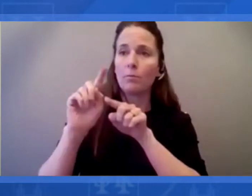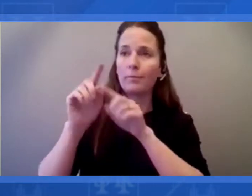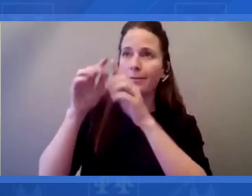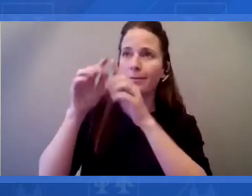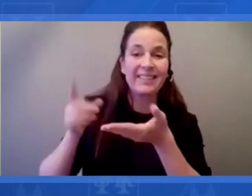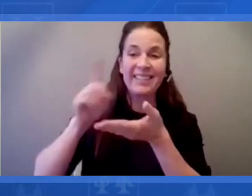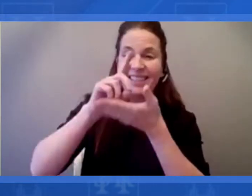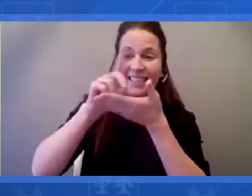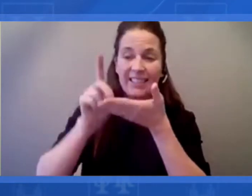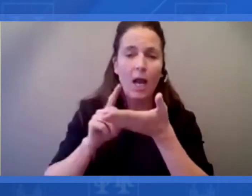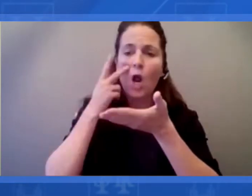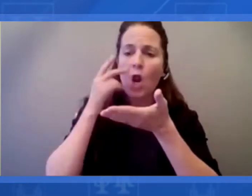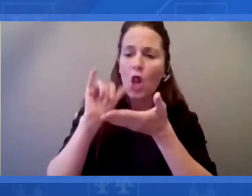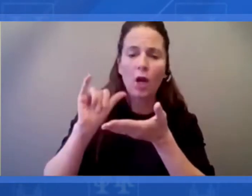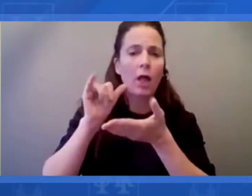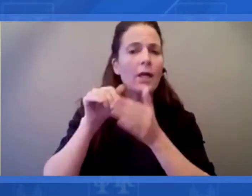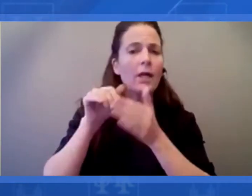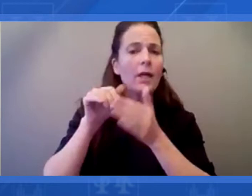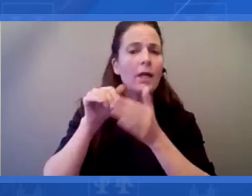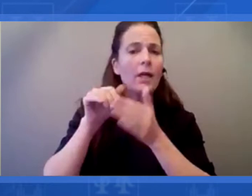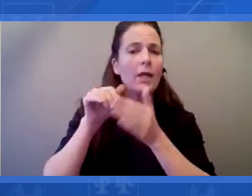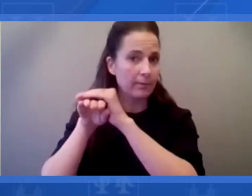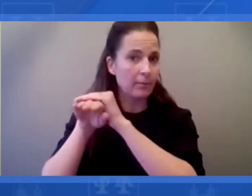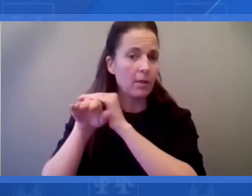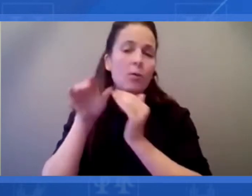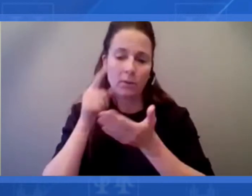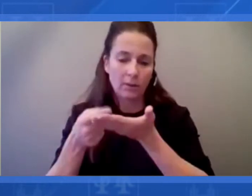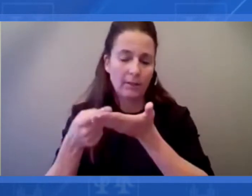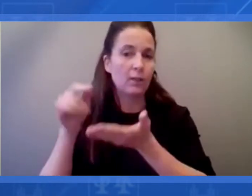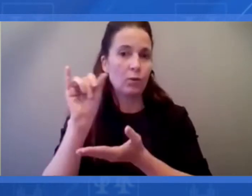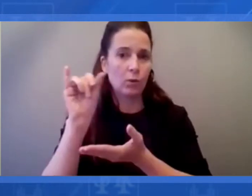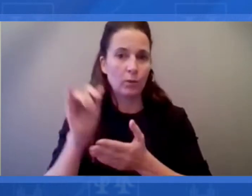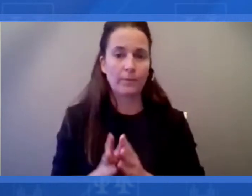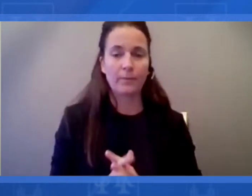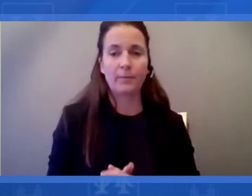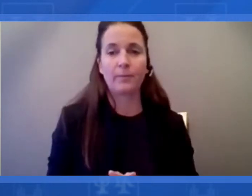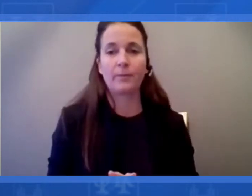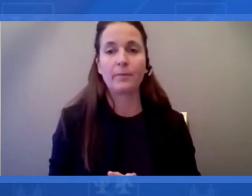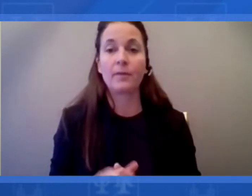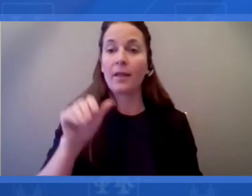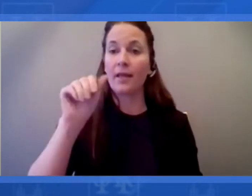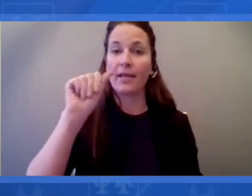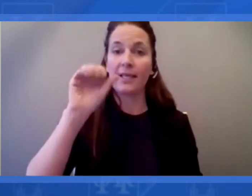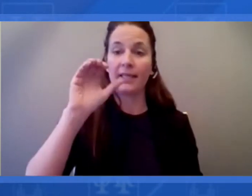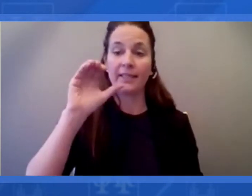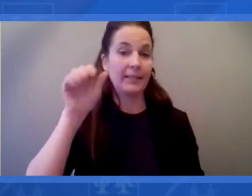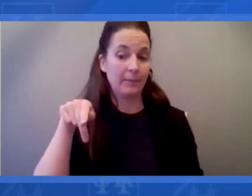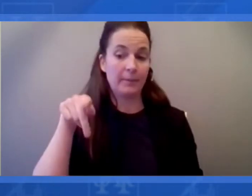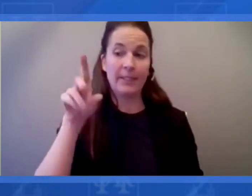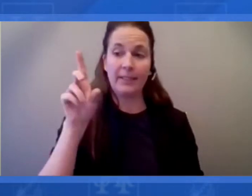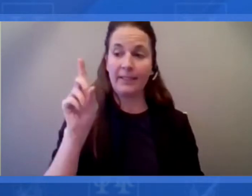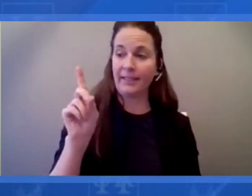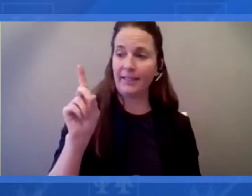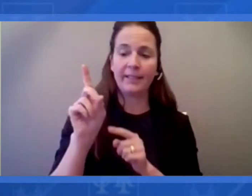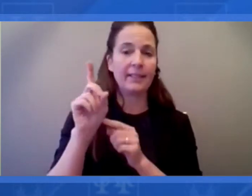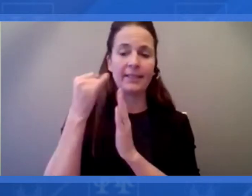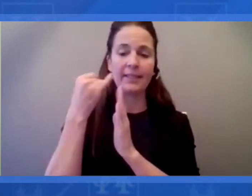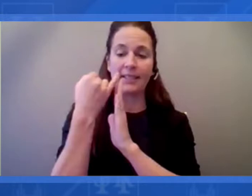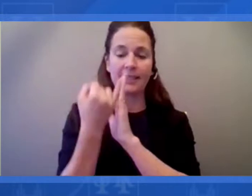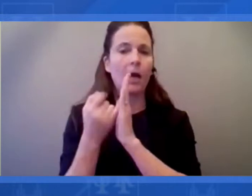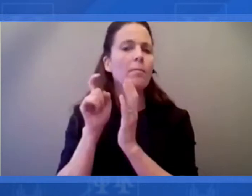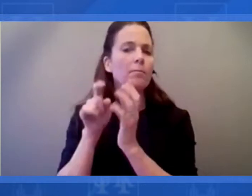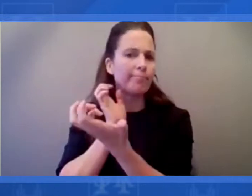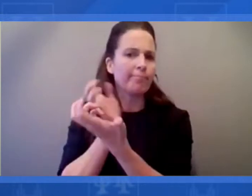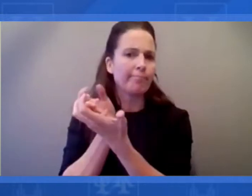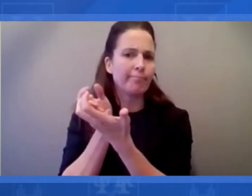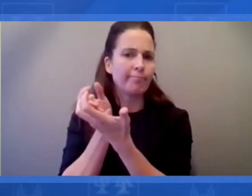city's advisory committee for persons with disabilities, known as the ACPD, regarding accessible bus stop design criteria